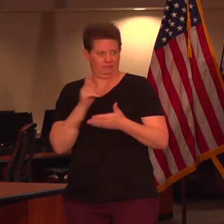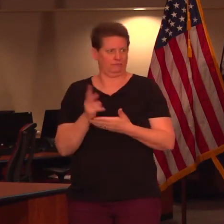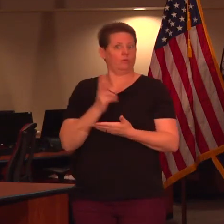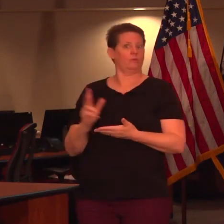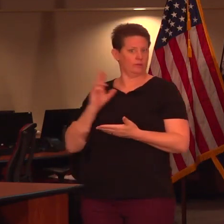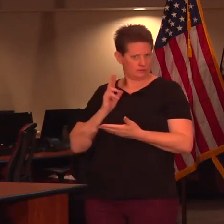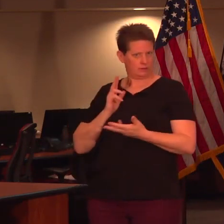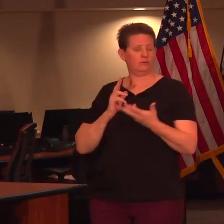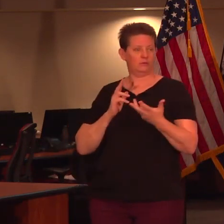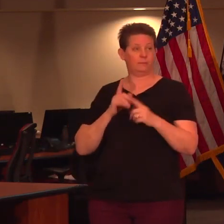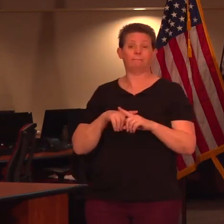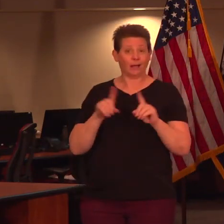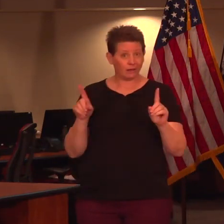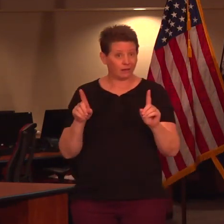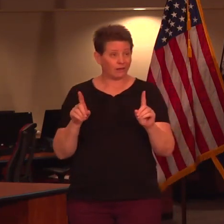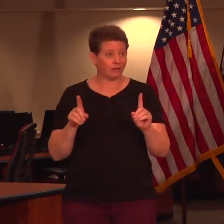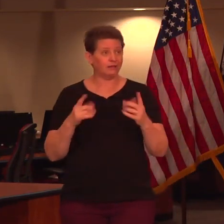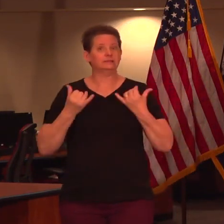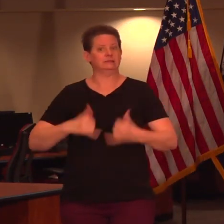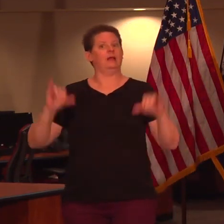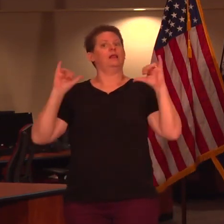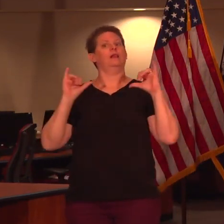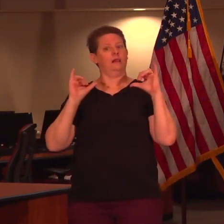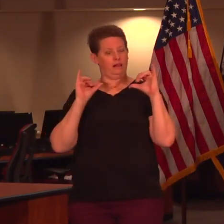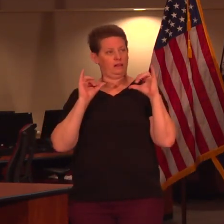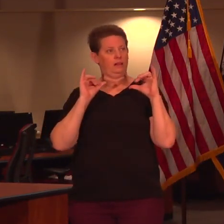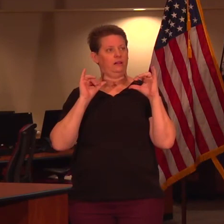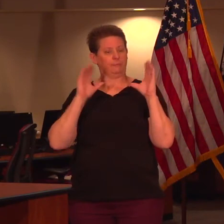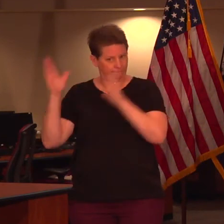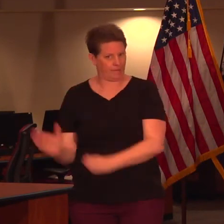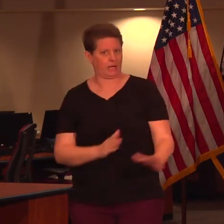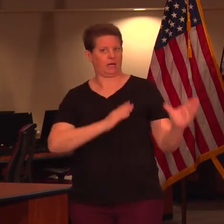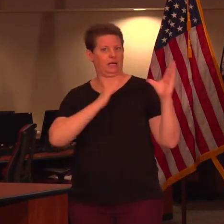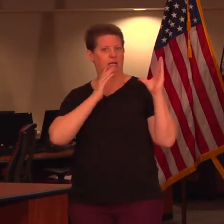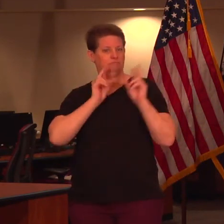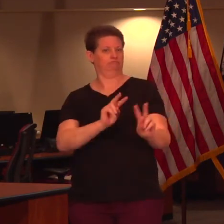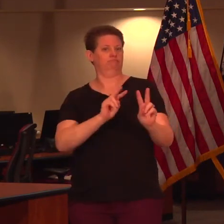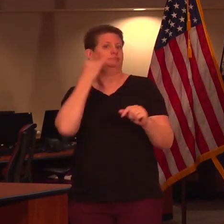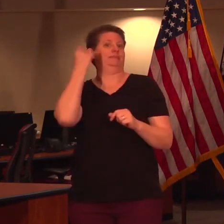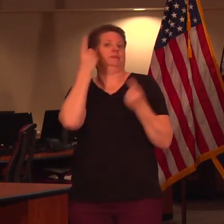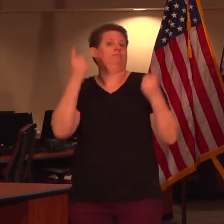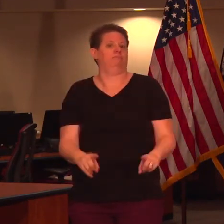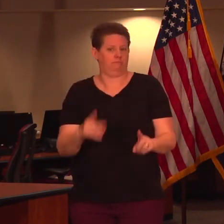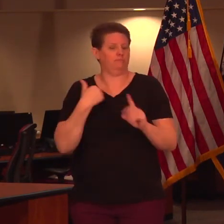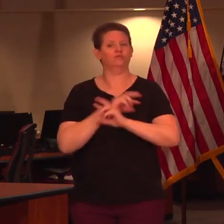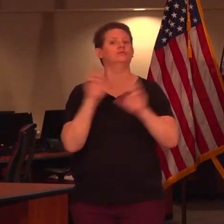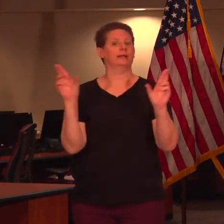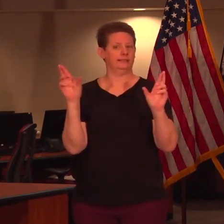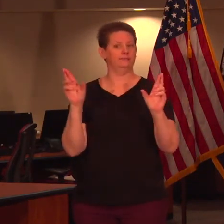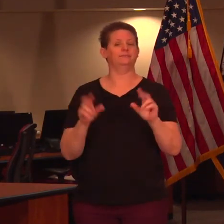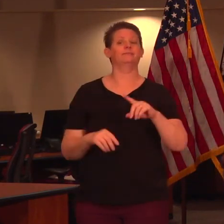ago. However, we still continue to work to be prepared no matter what might come. Governor, on